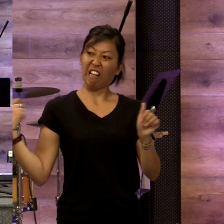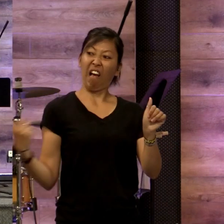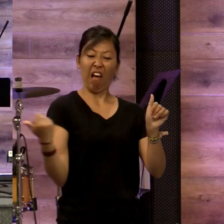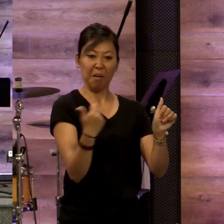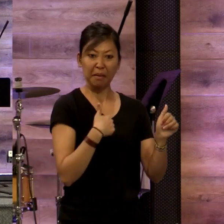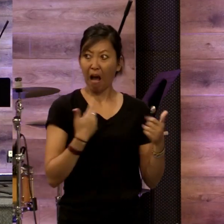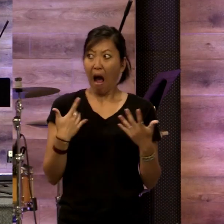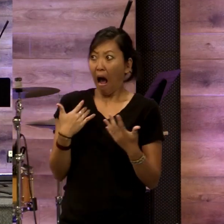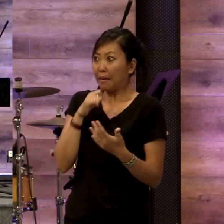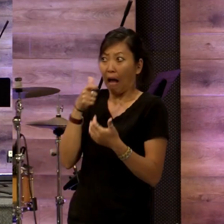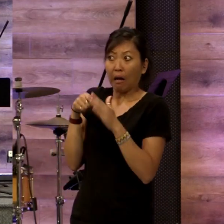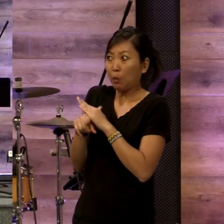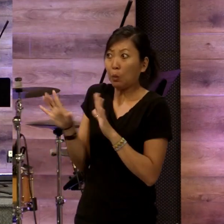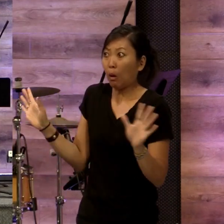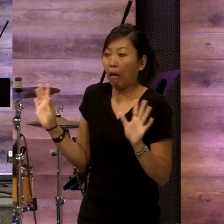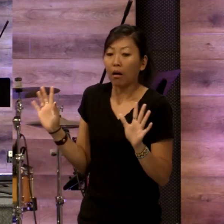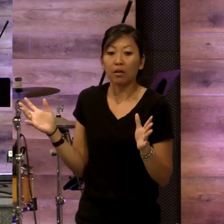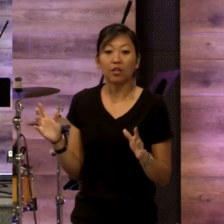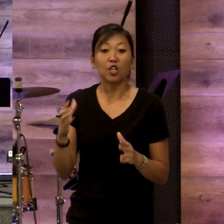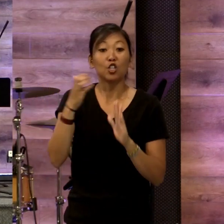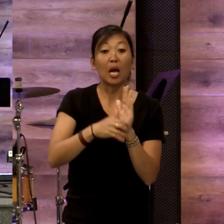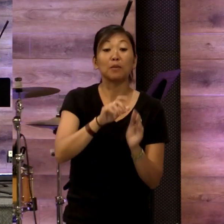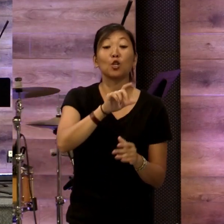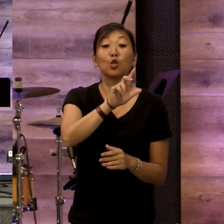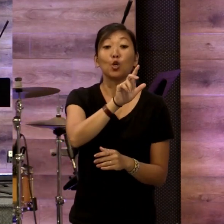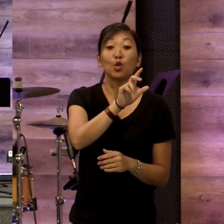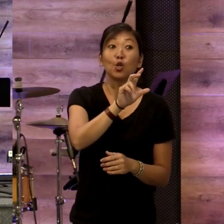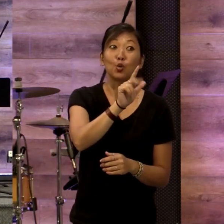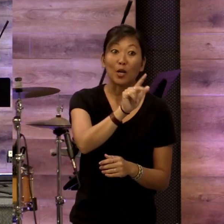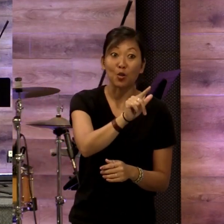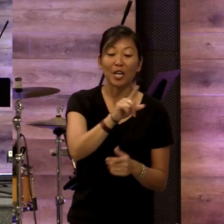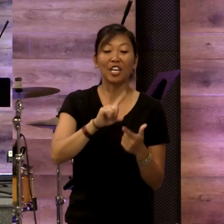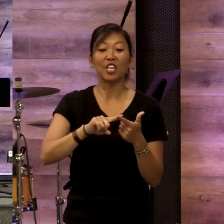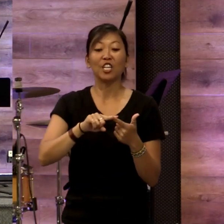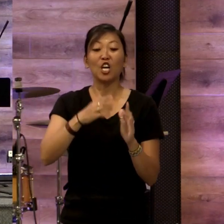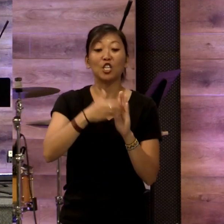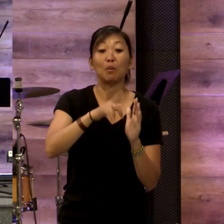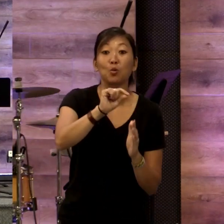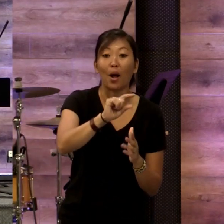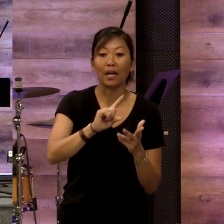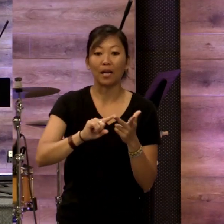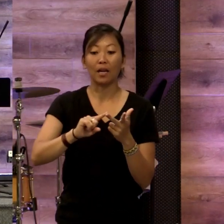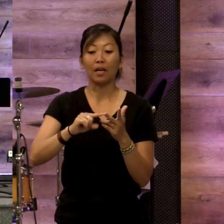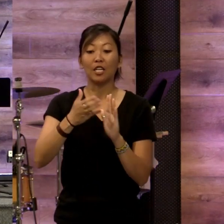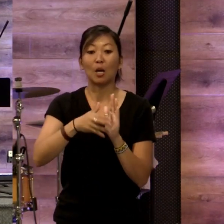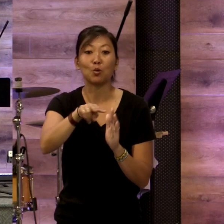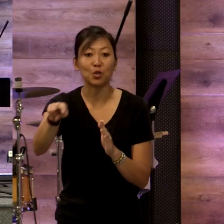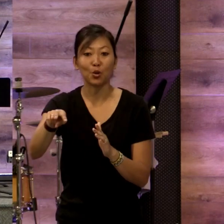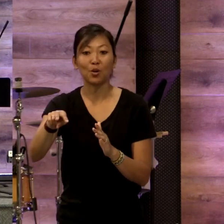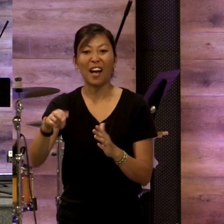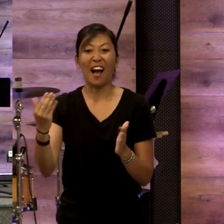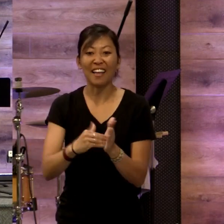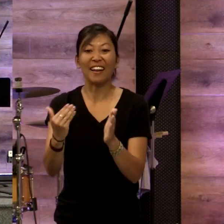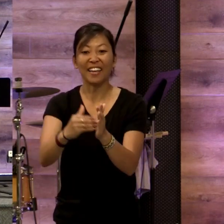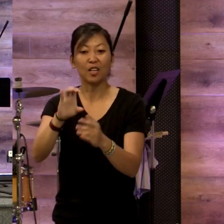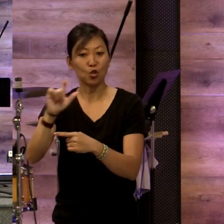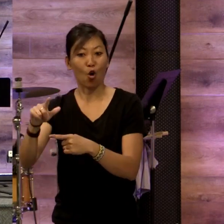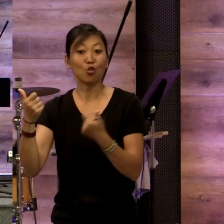23, chapter 20, chapter 22. I mean, it's over and over again. Saul tries to take out